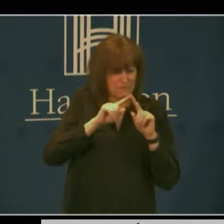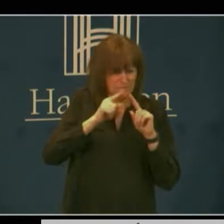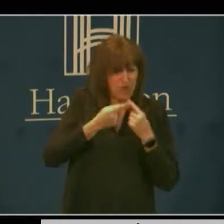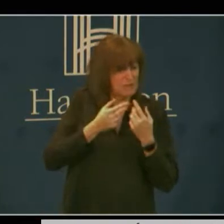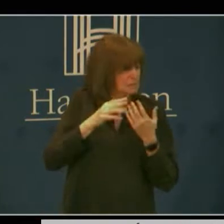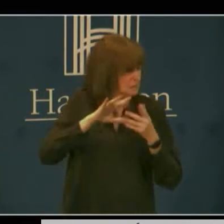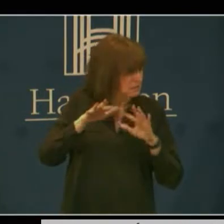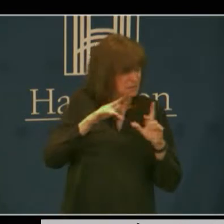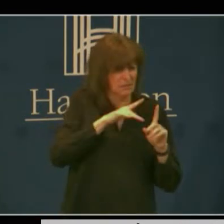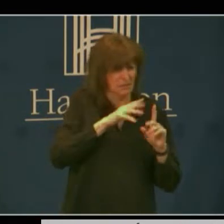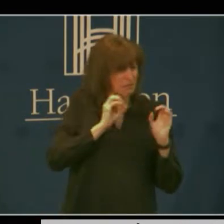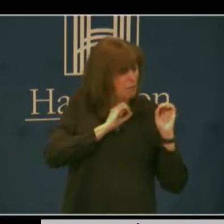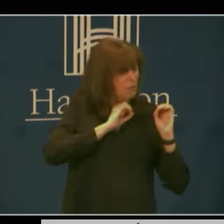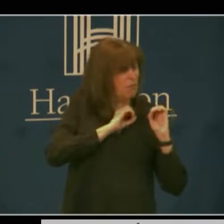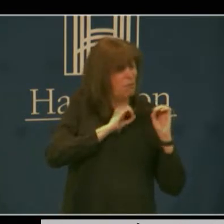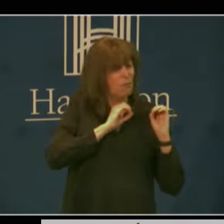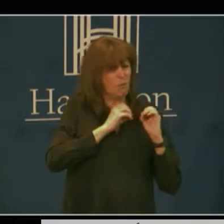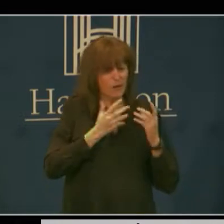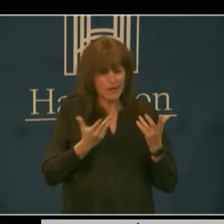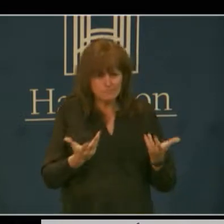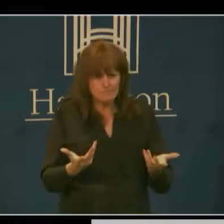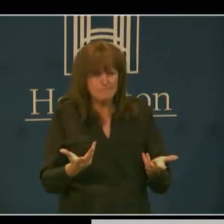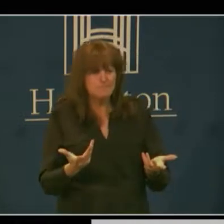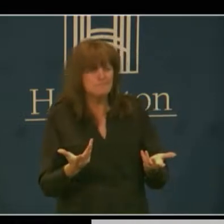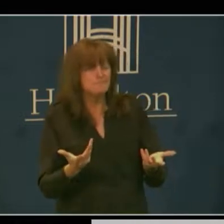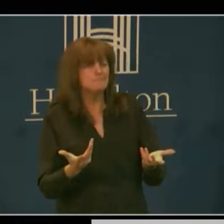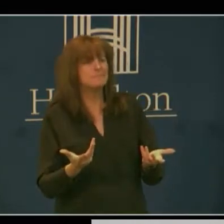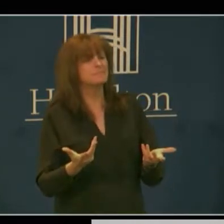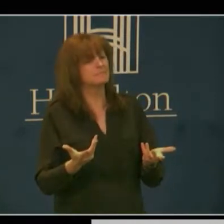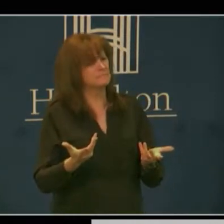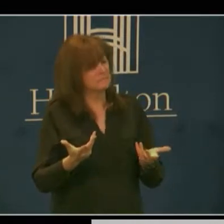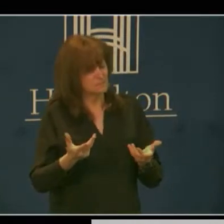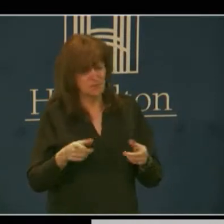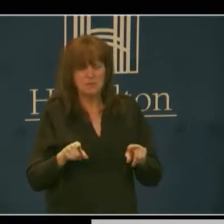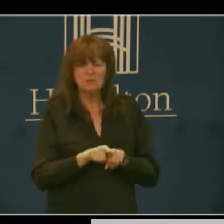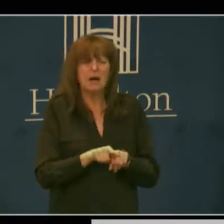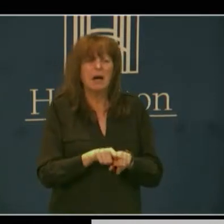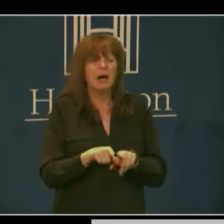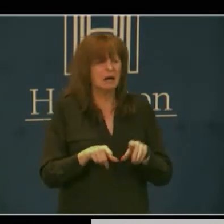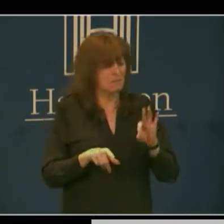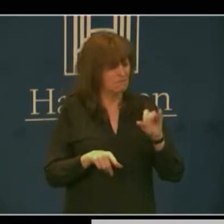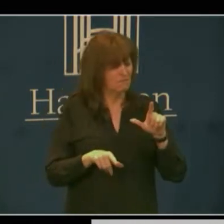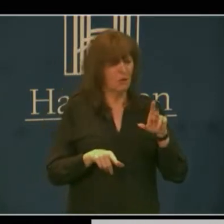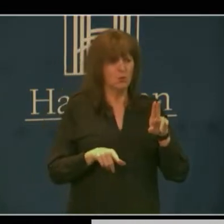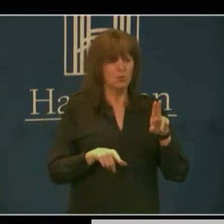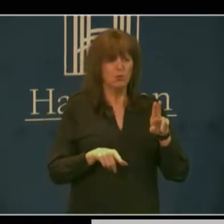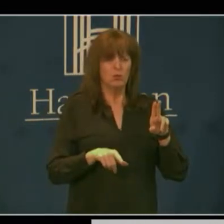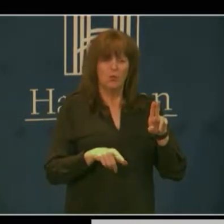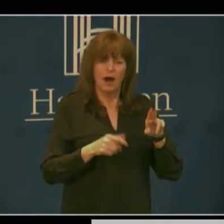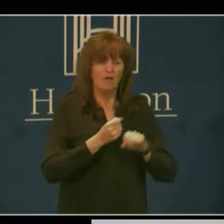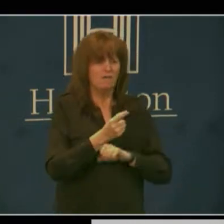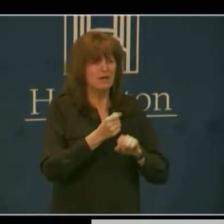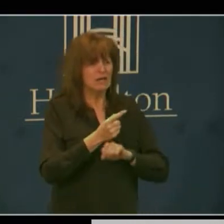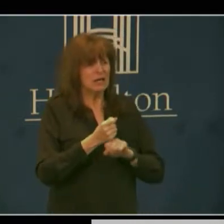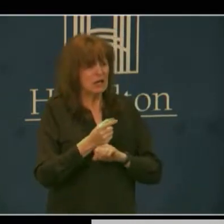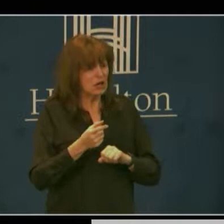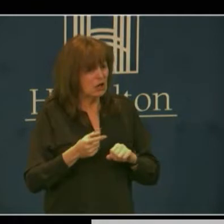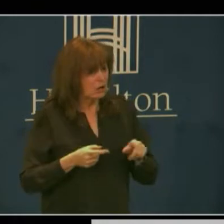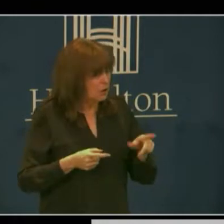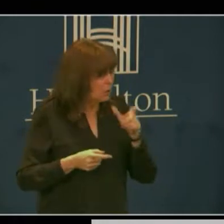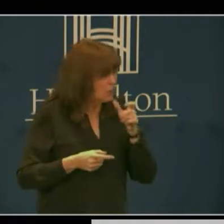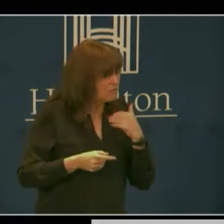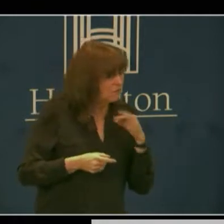what we experience every year with influenza. The minority of people who come down with laboratory